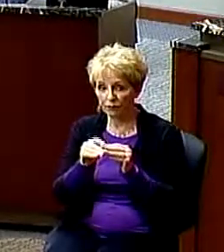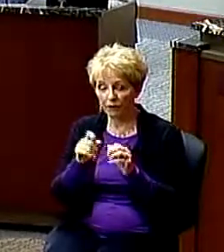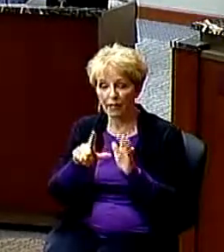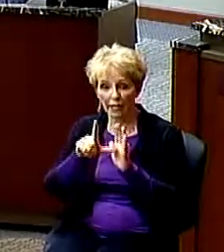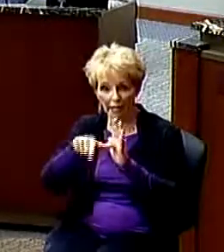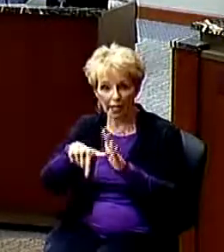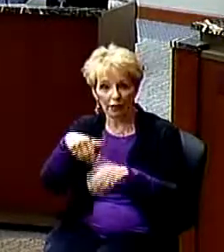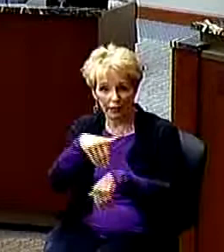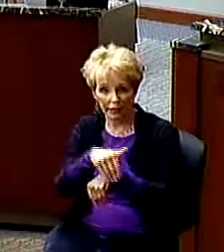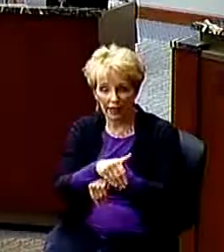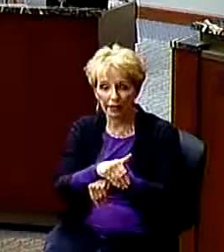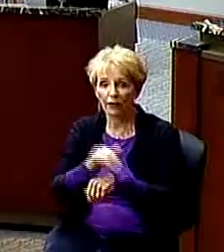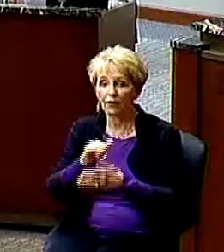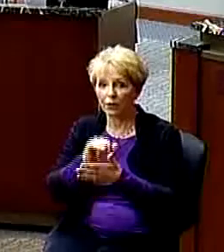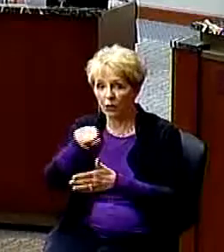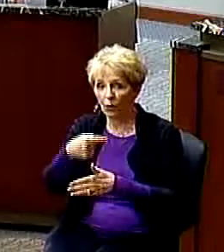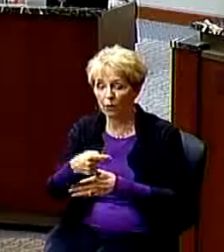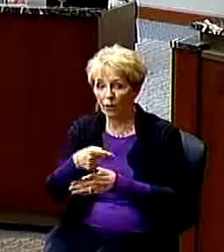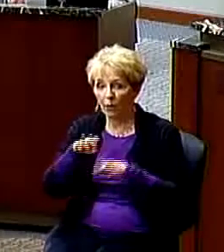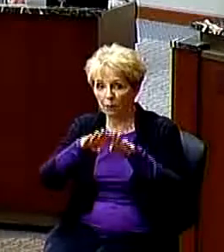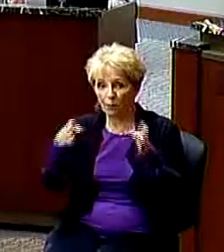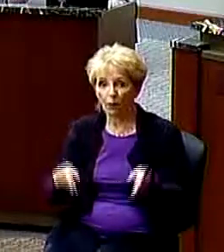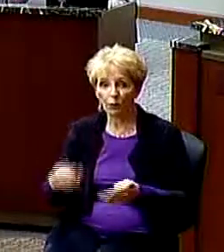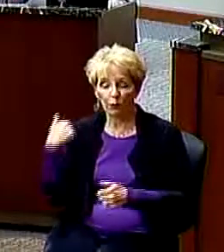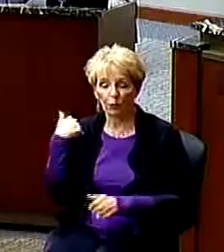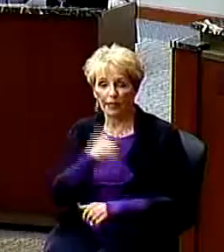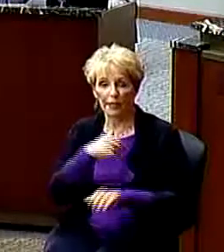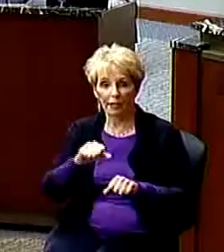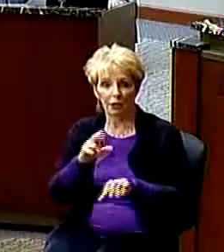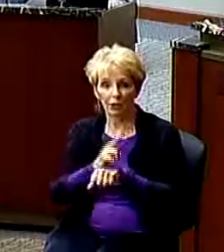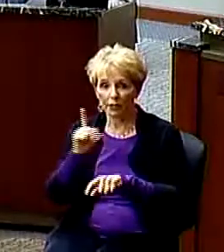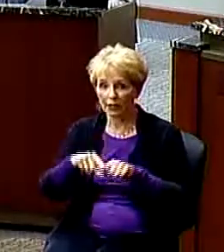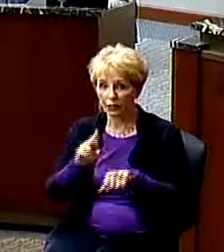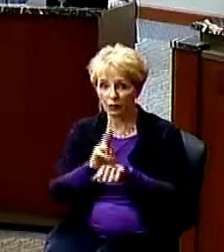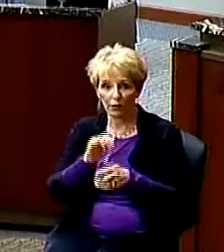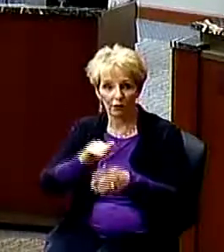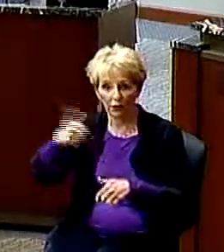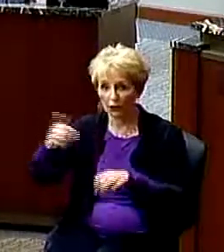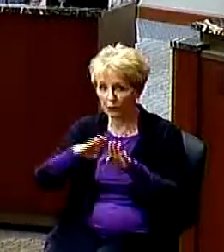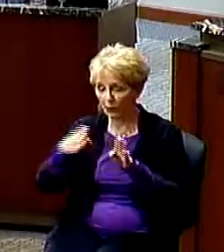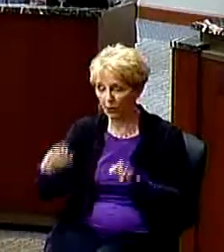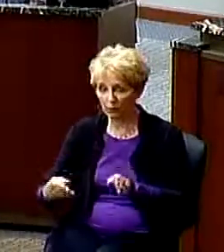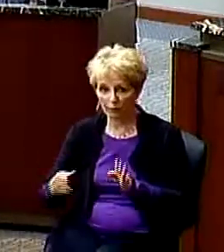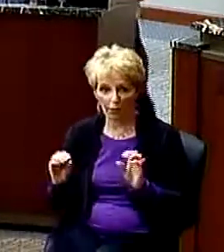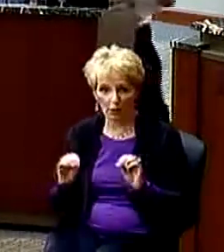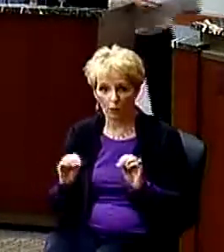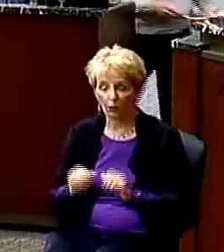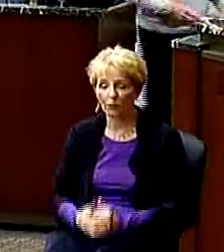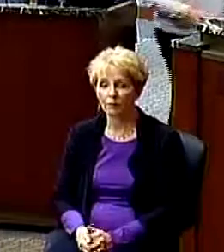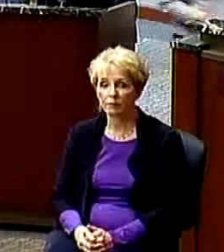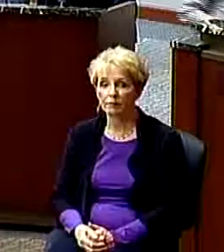on tonight, this is the only podium we can use. We can't use that podium at all.